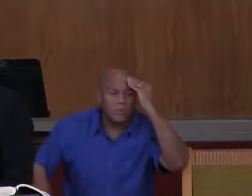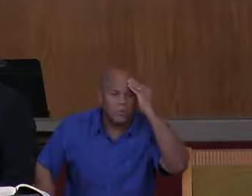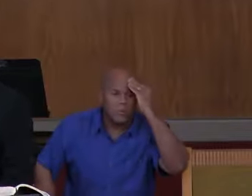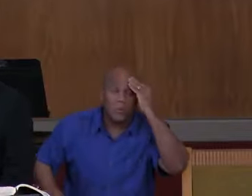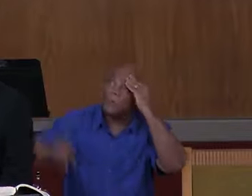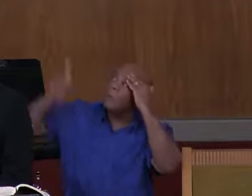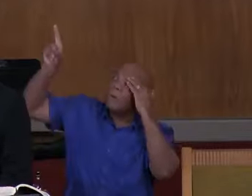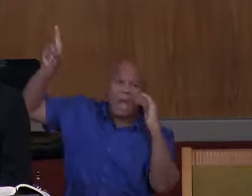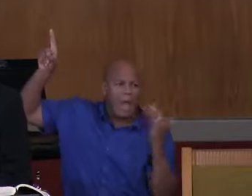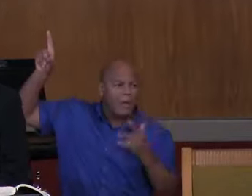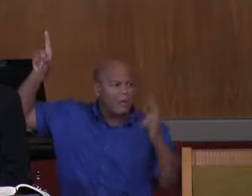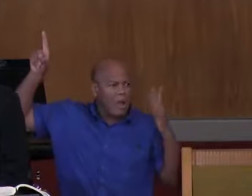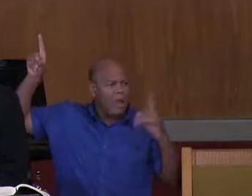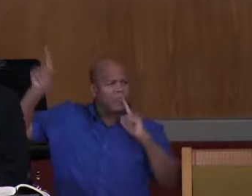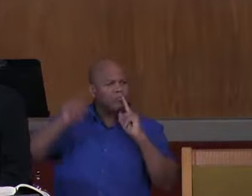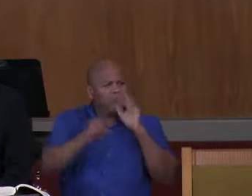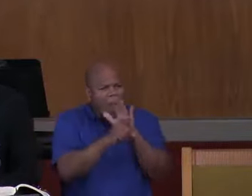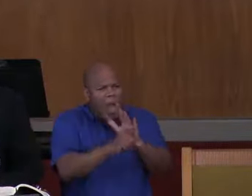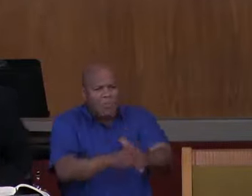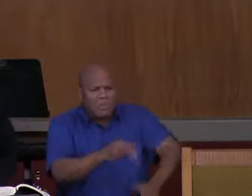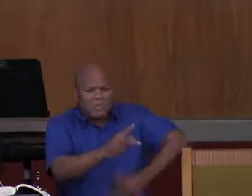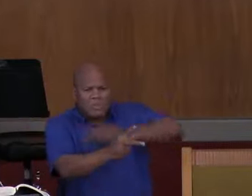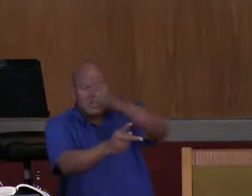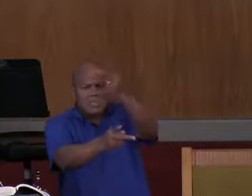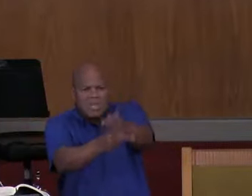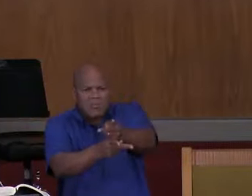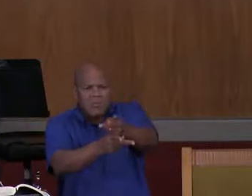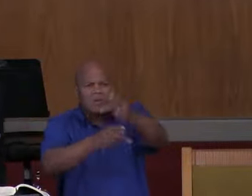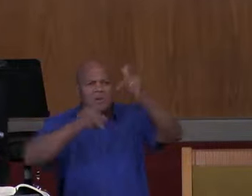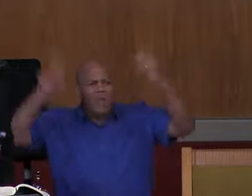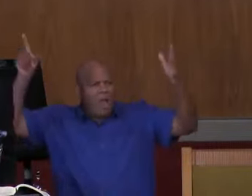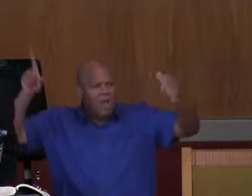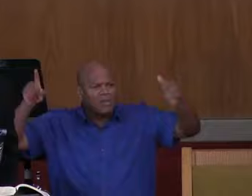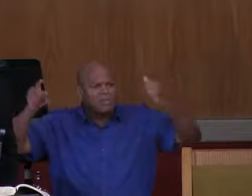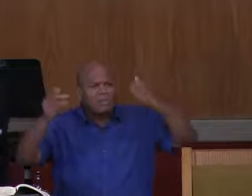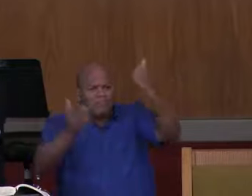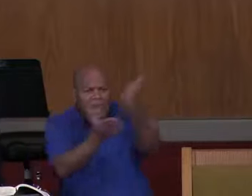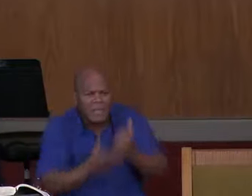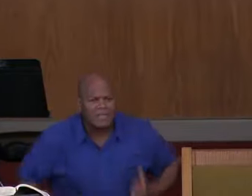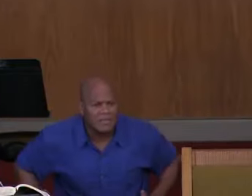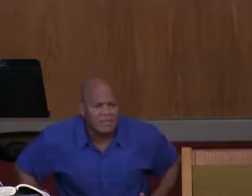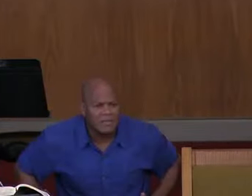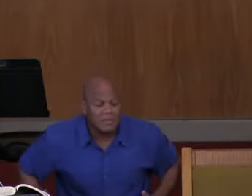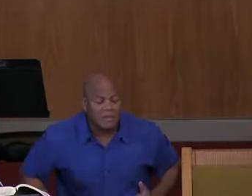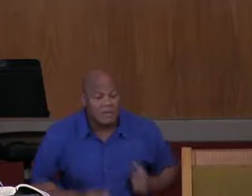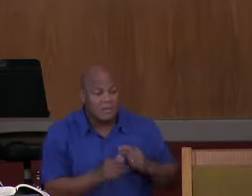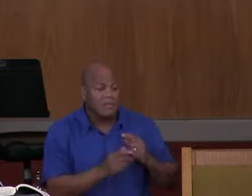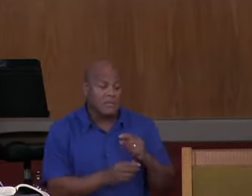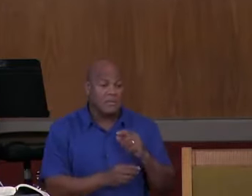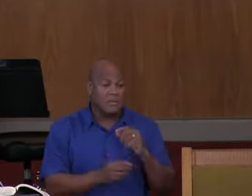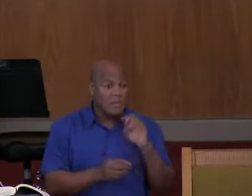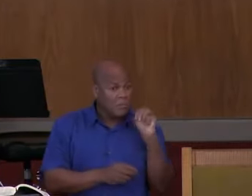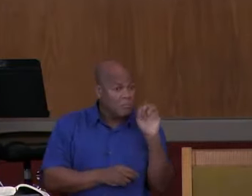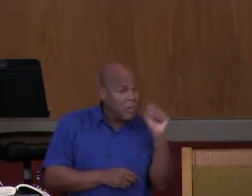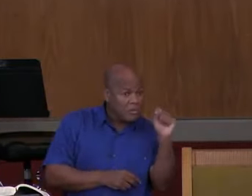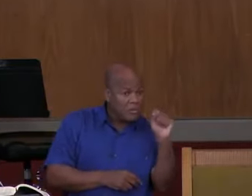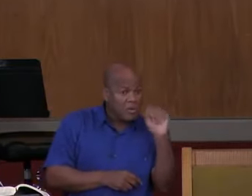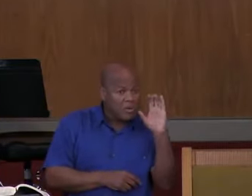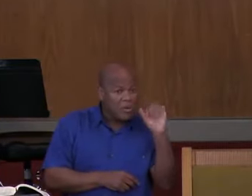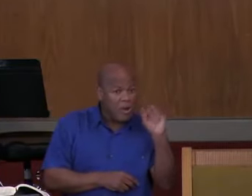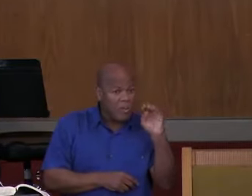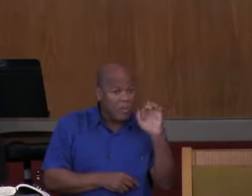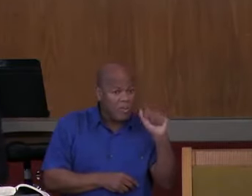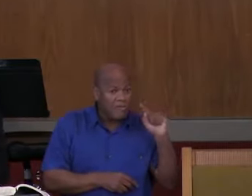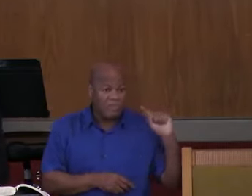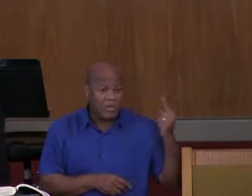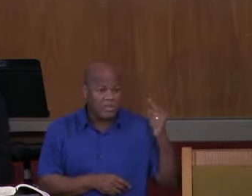a promise keeping God. Can you say amen? Then there's Mount Carmel in the Bible, 1 Kings